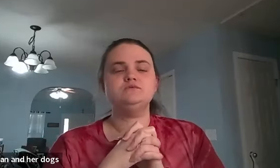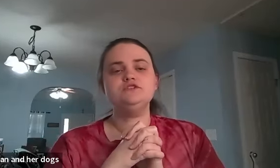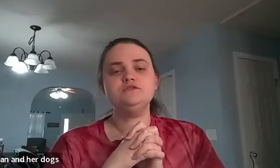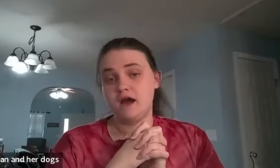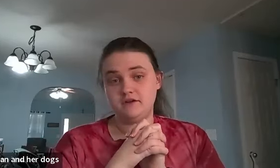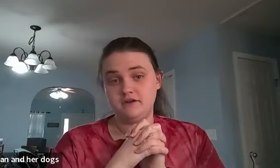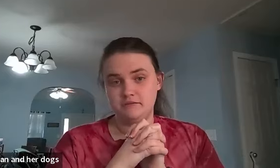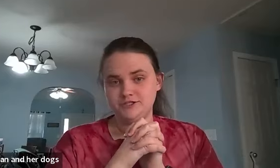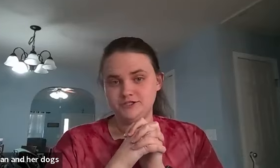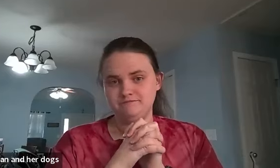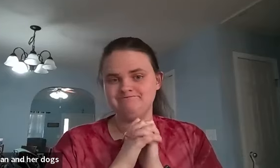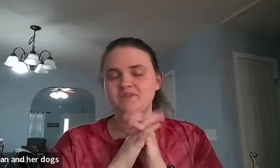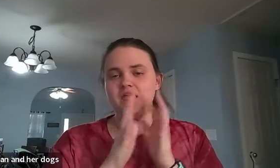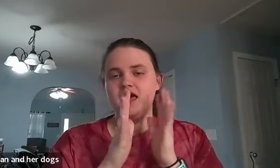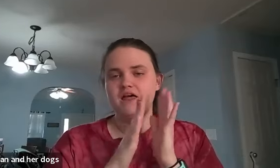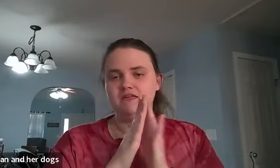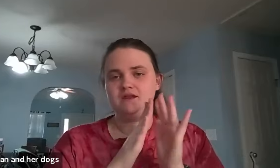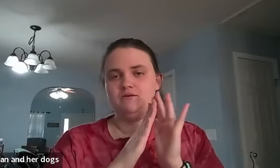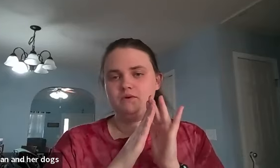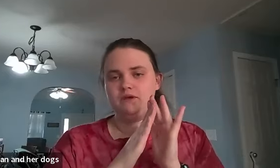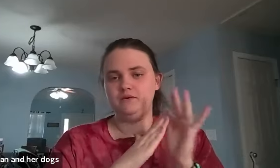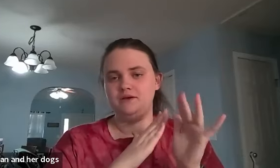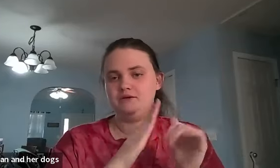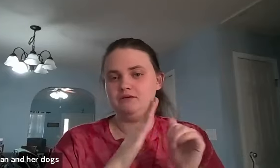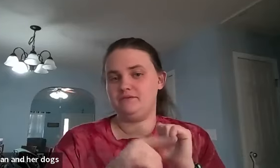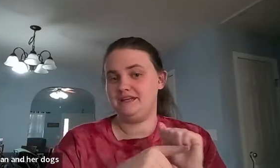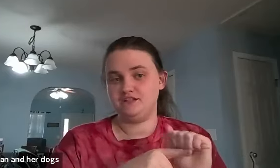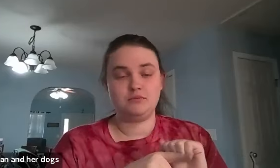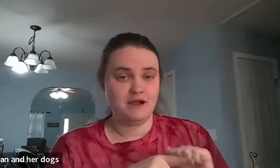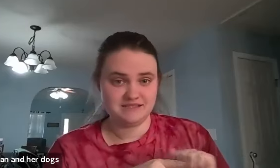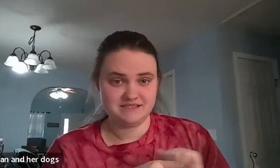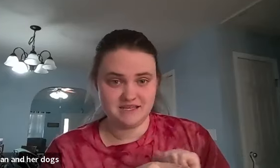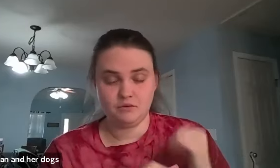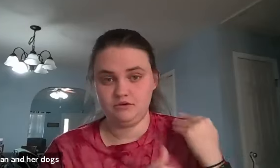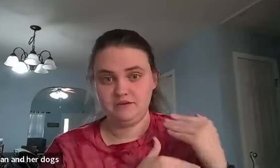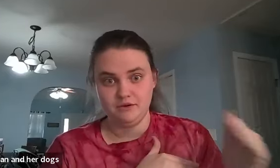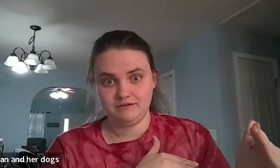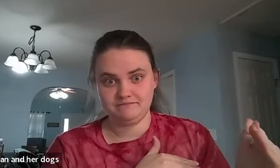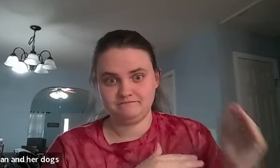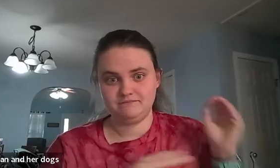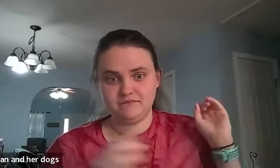we'll do five numbers. And then we will, if we need to, we'll practice again or we'll keep going. Sound